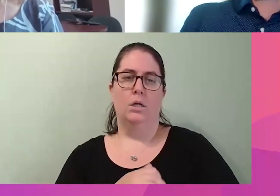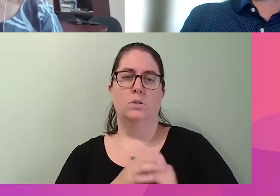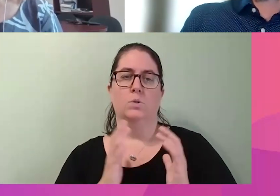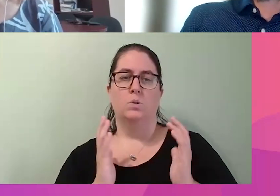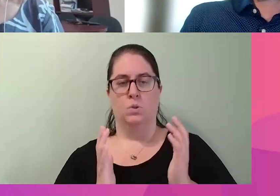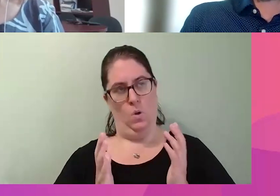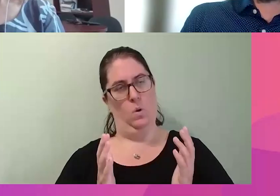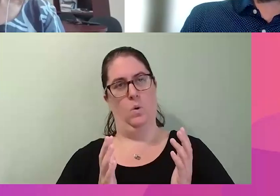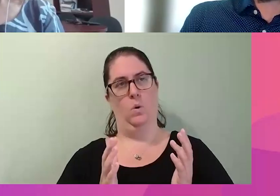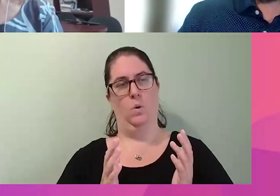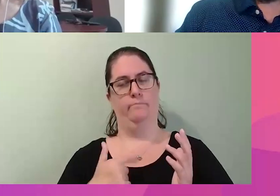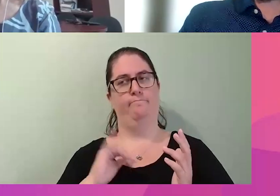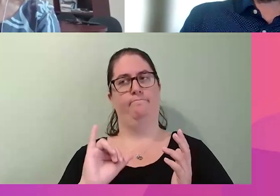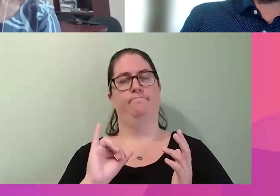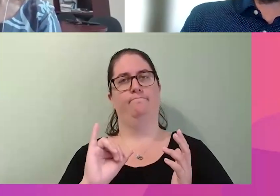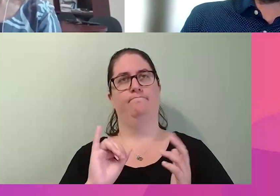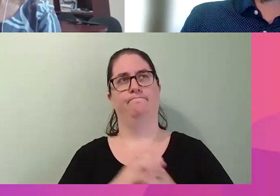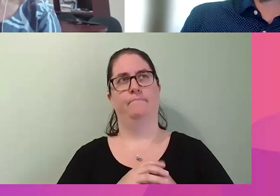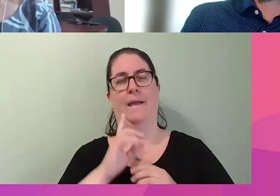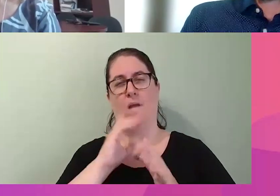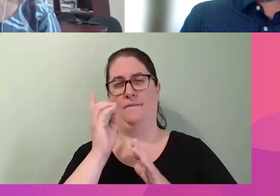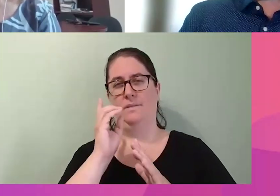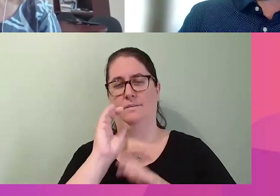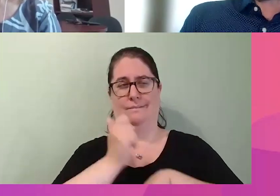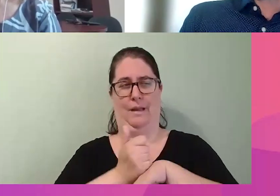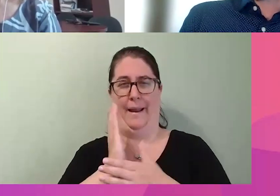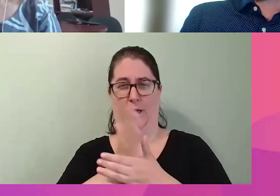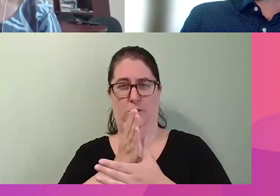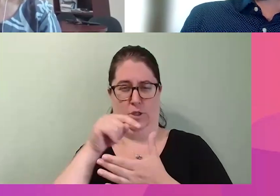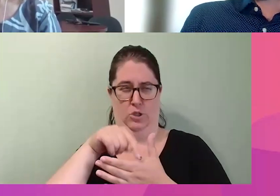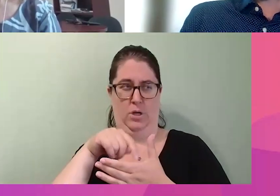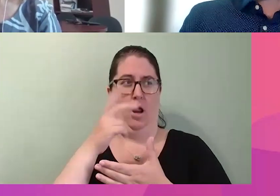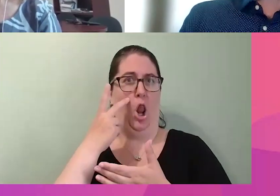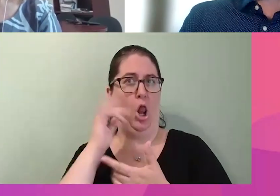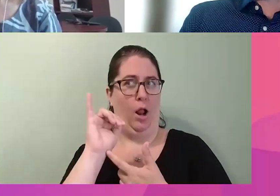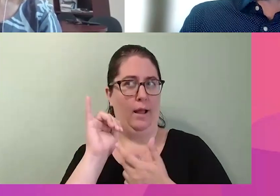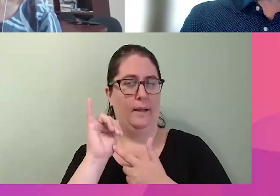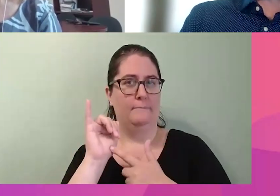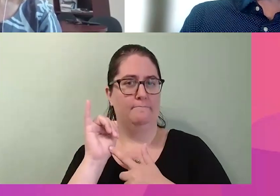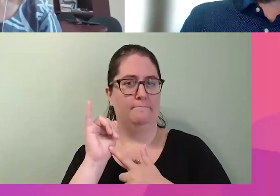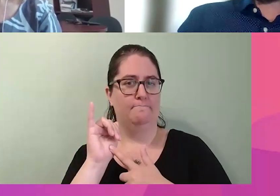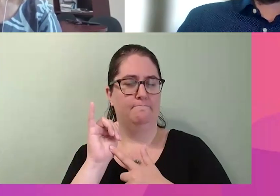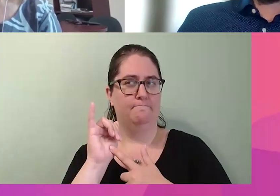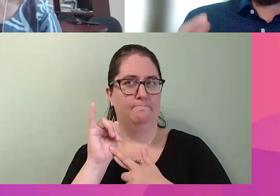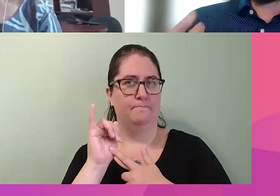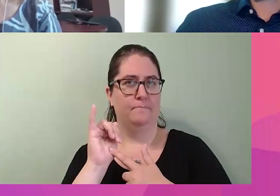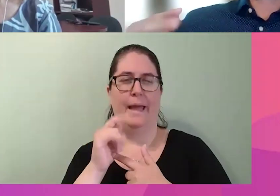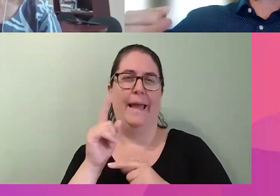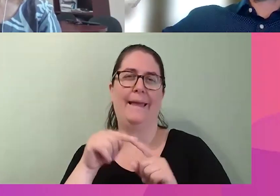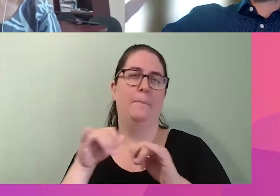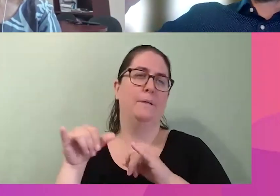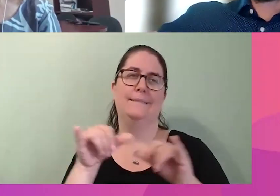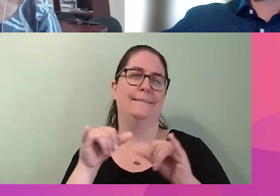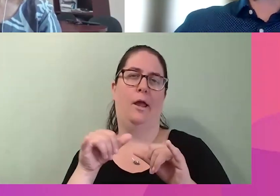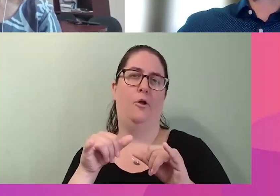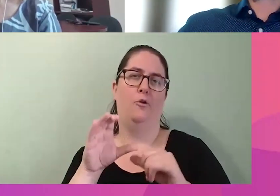clear to us that if we're going to design some kind of intervention, ideally it needs to go sort of beyond sort of your standard case